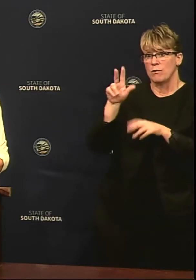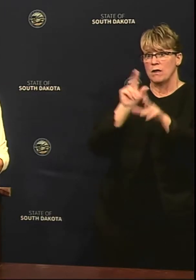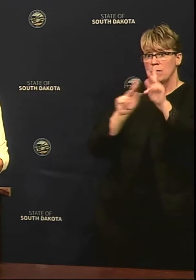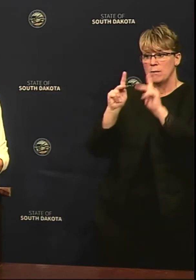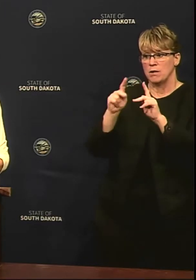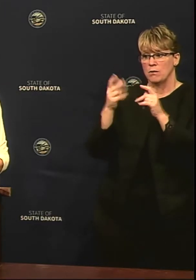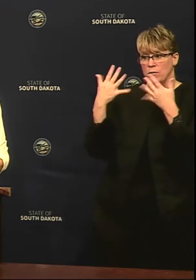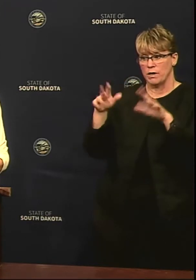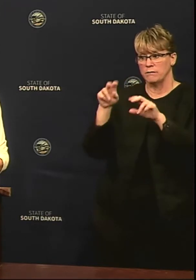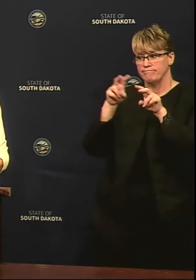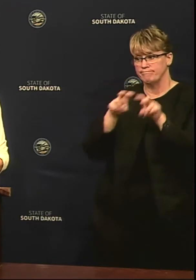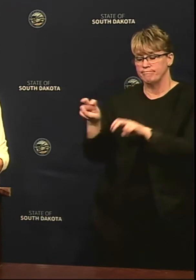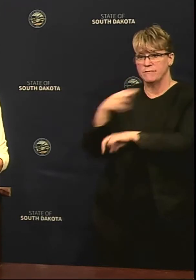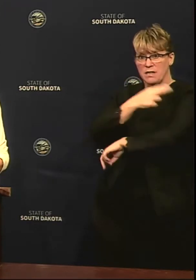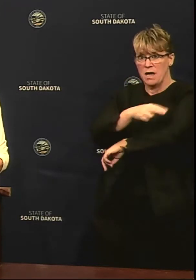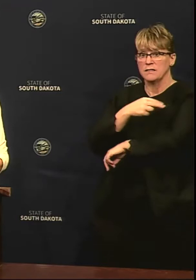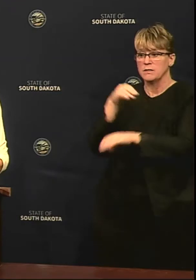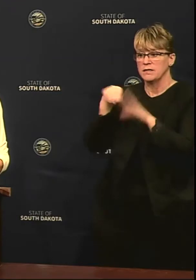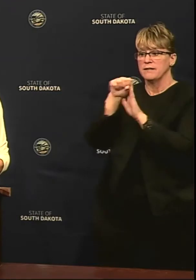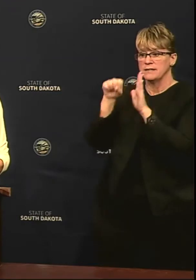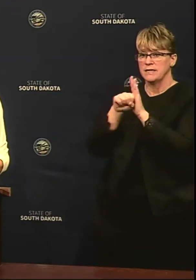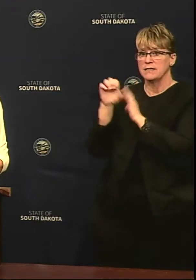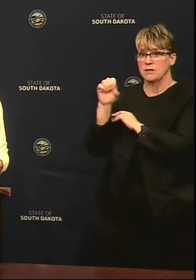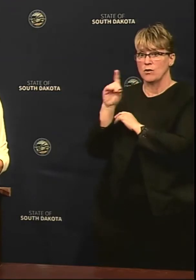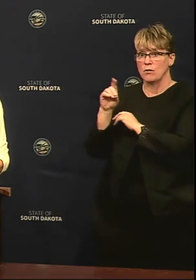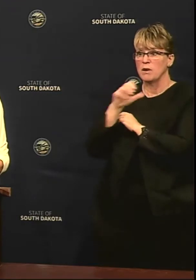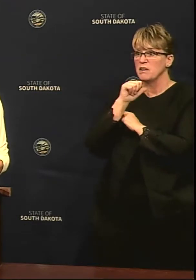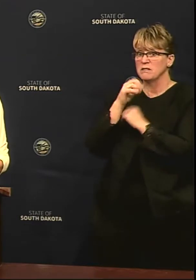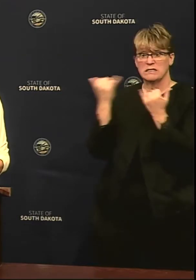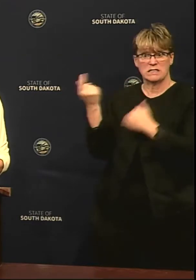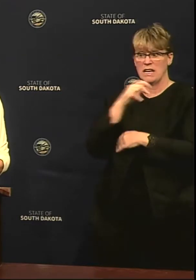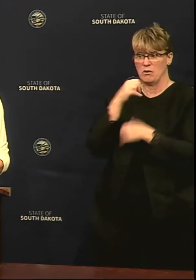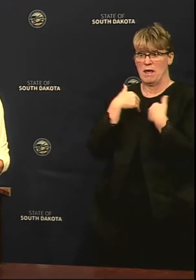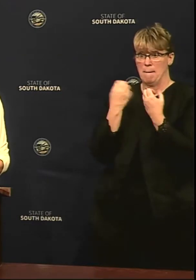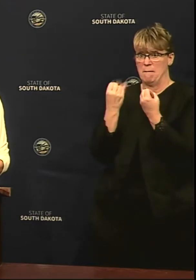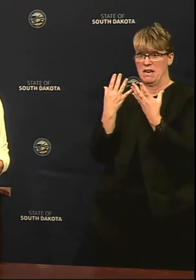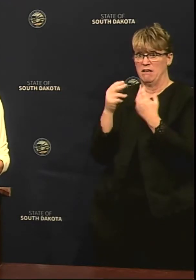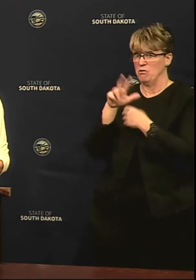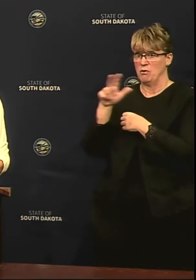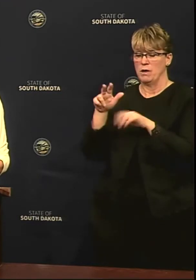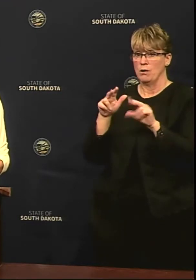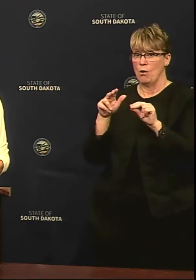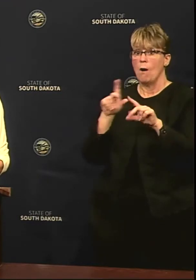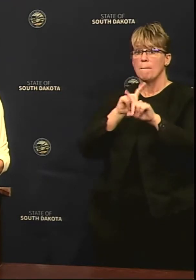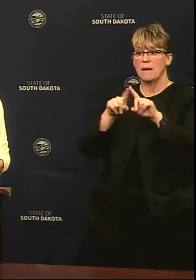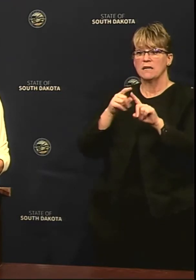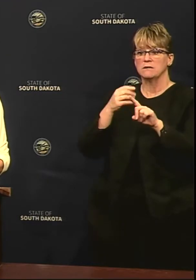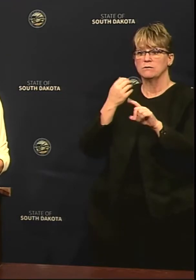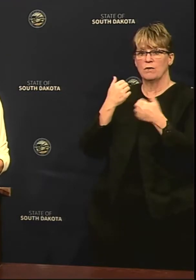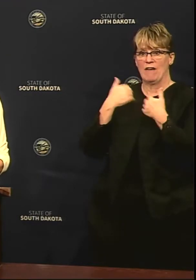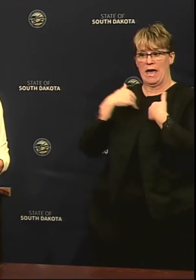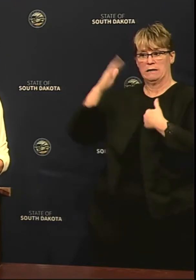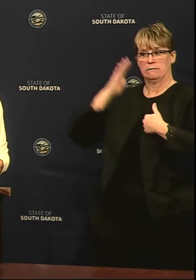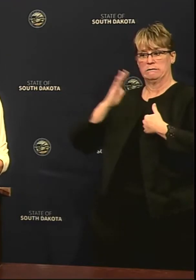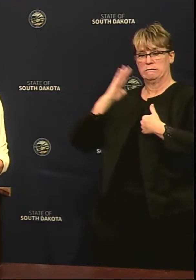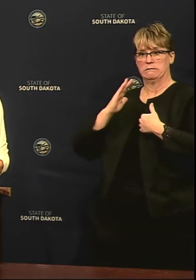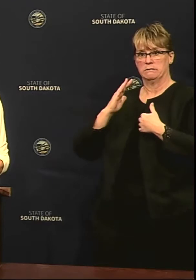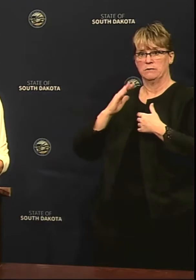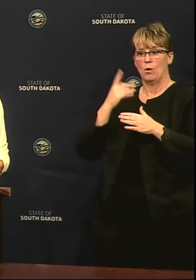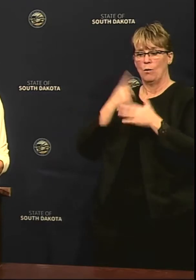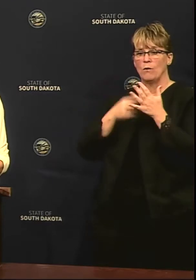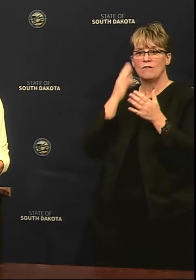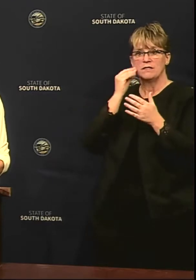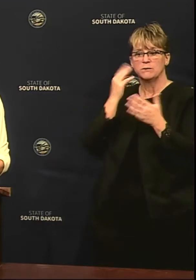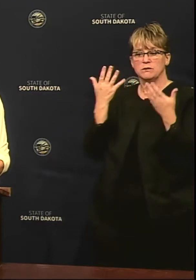been hospitalized so far in the state of South Dakota. We don't have that many in the hospital today, but that's how many that we've had throughout the course that we've been